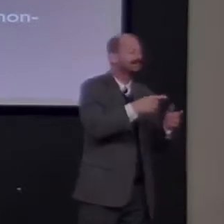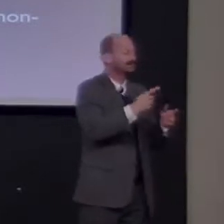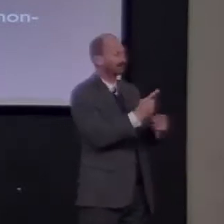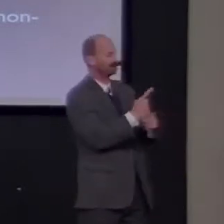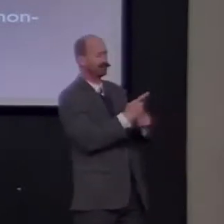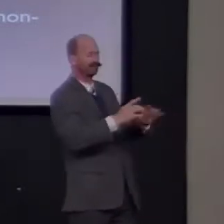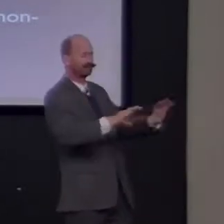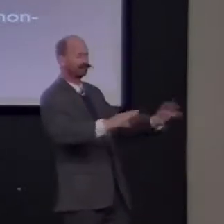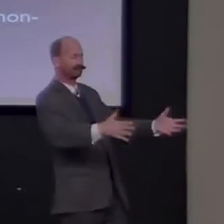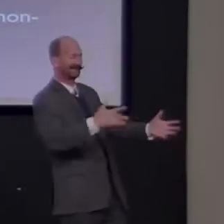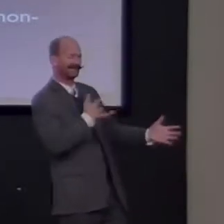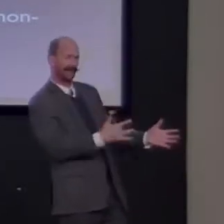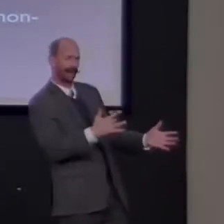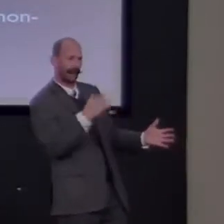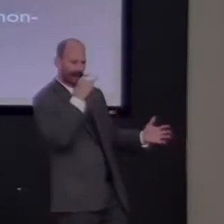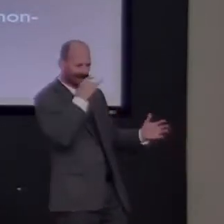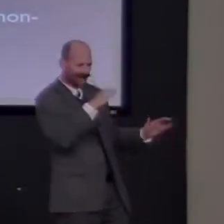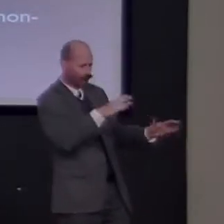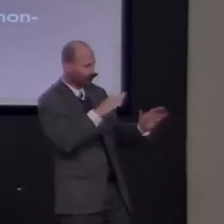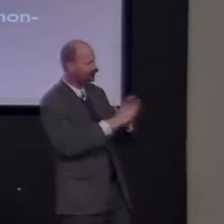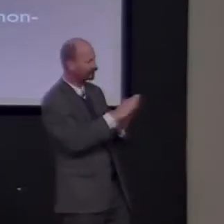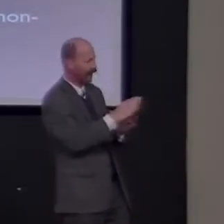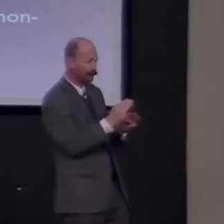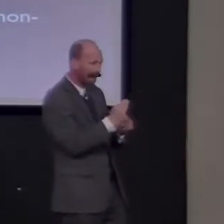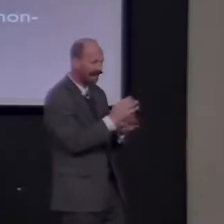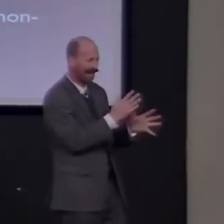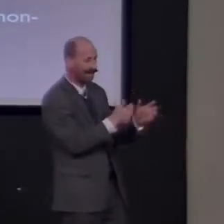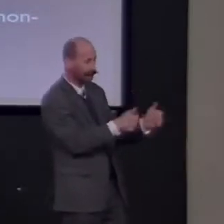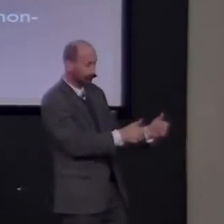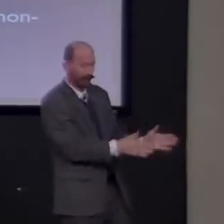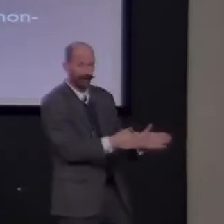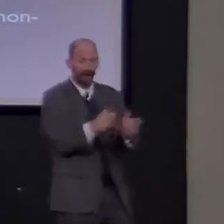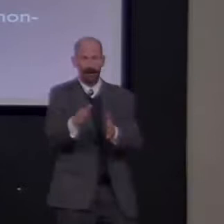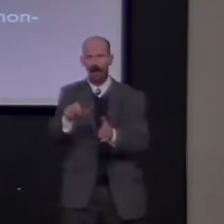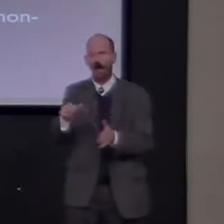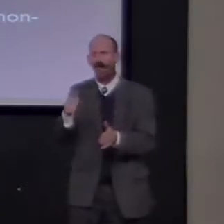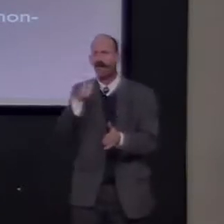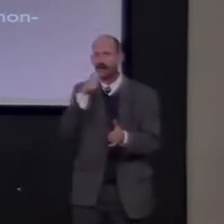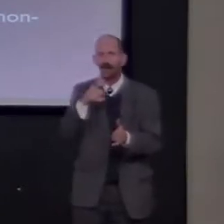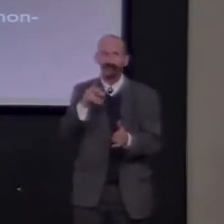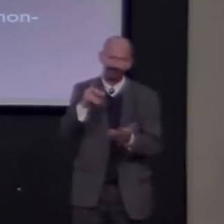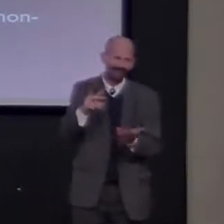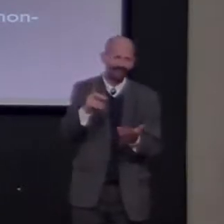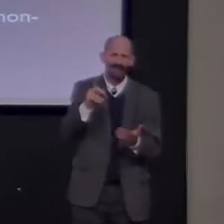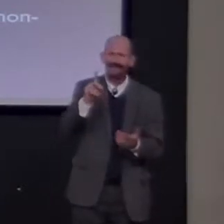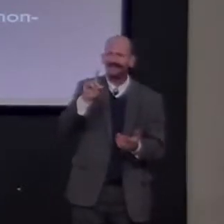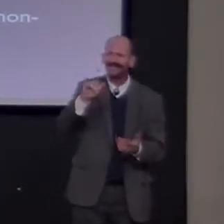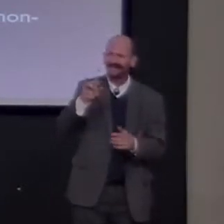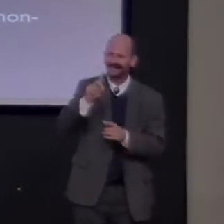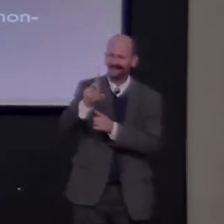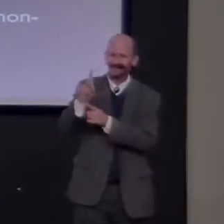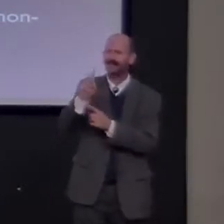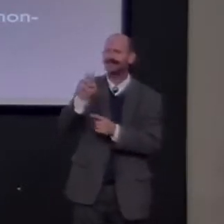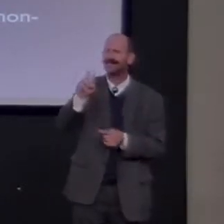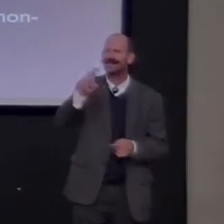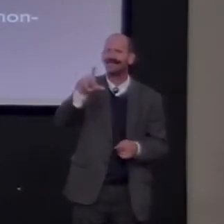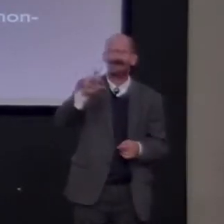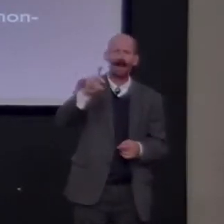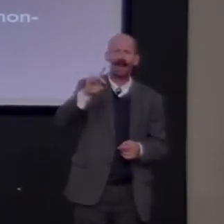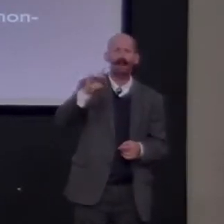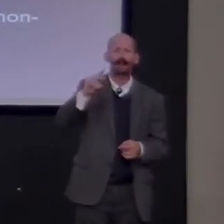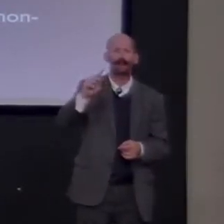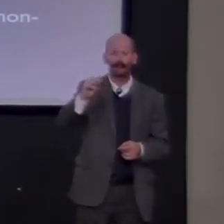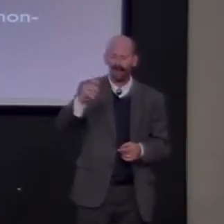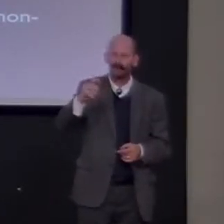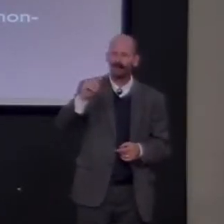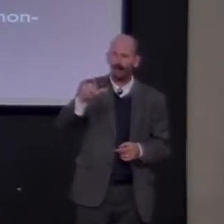domain of arithmetic, developmental dyscalculia. So these children were children that were specifically impaired